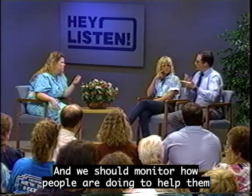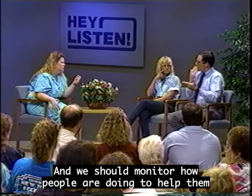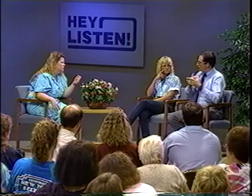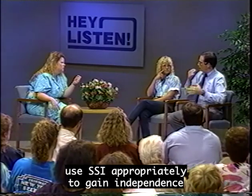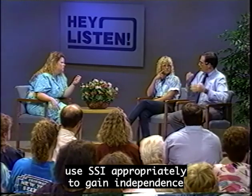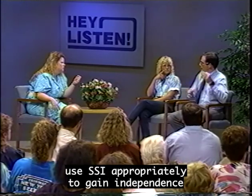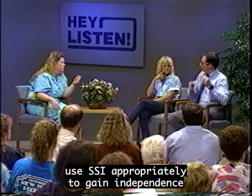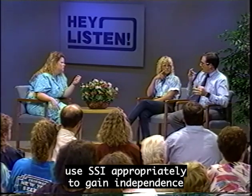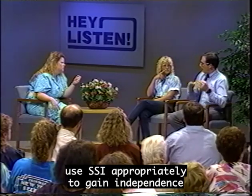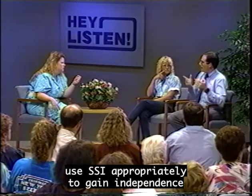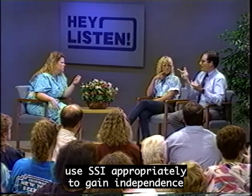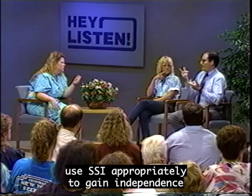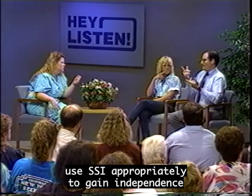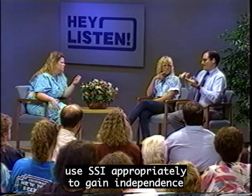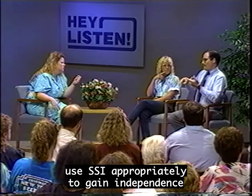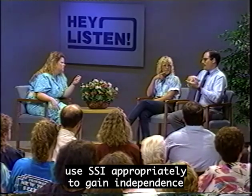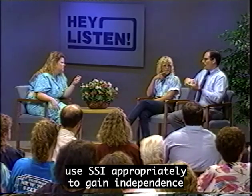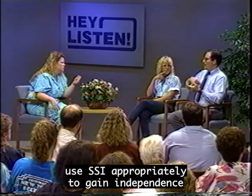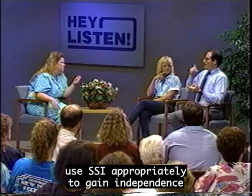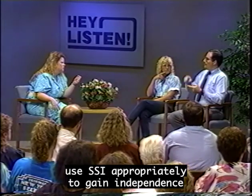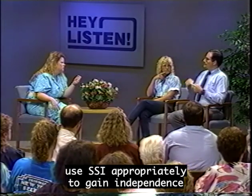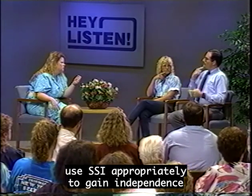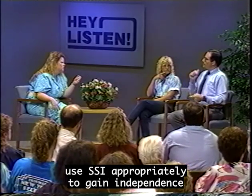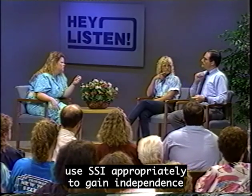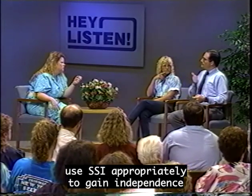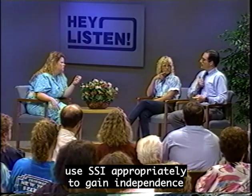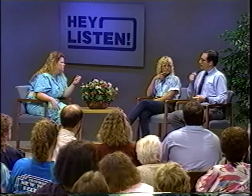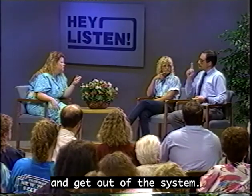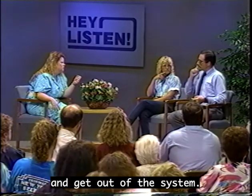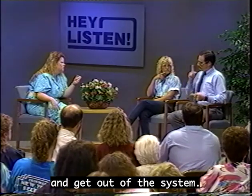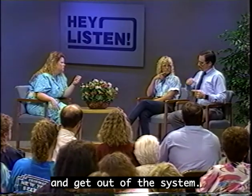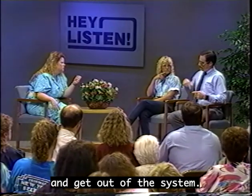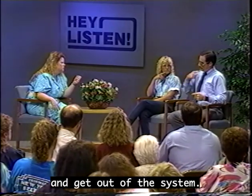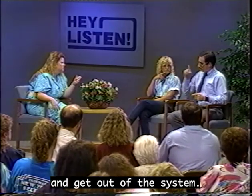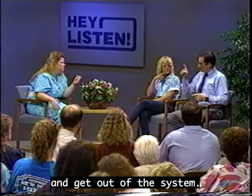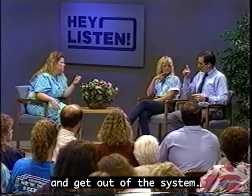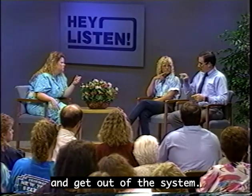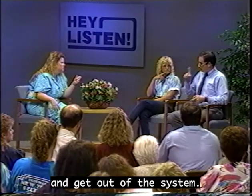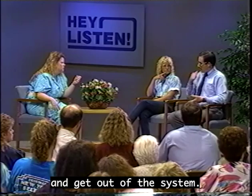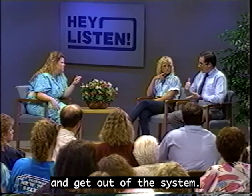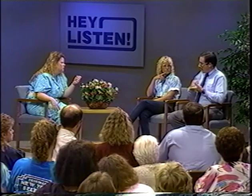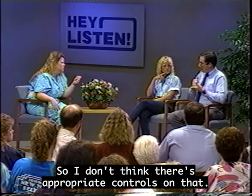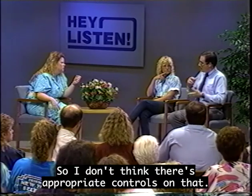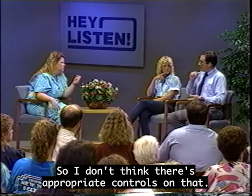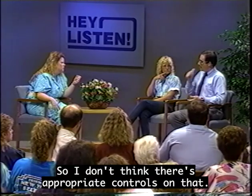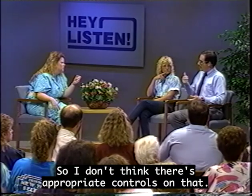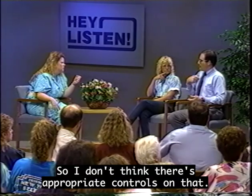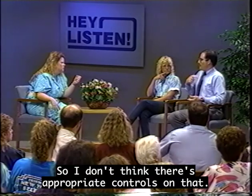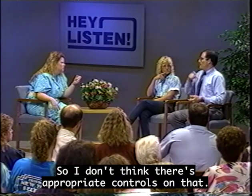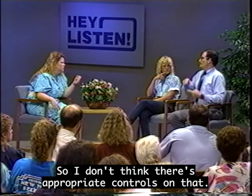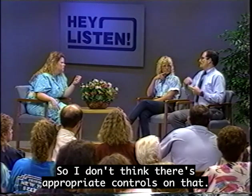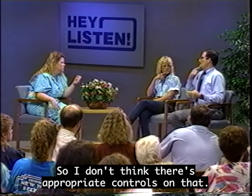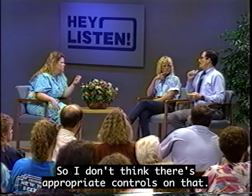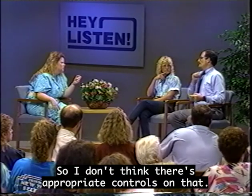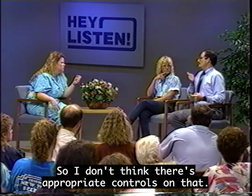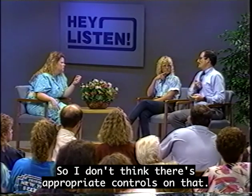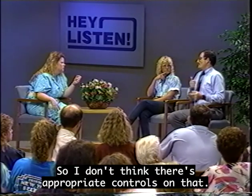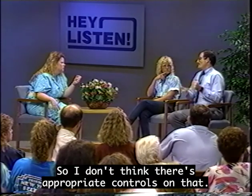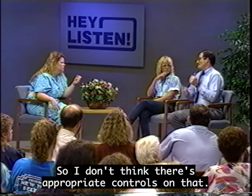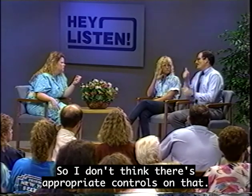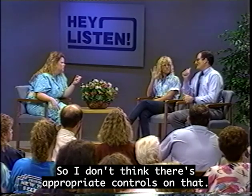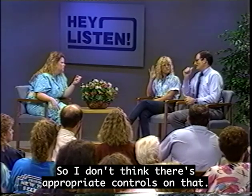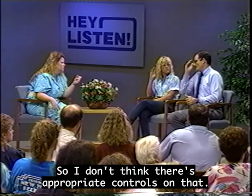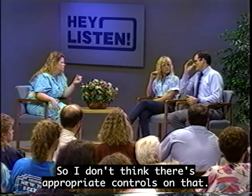help them use SSI appropriately to gain independence and get out of the system. So I don't think